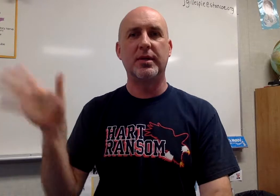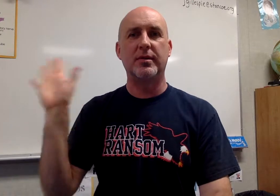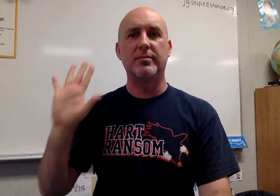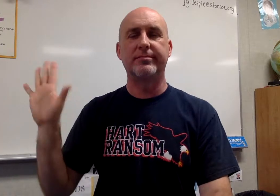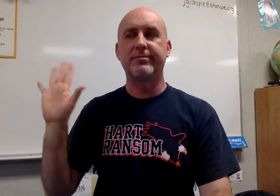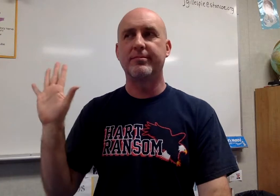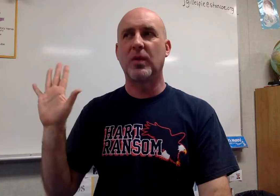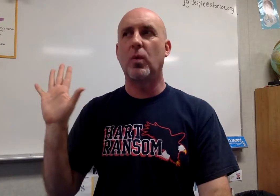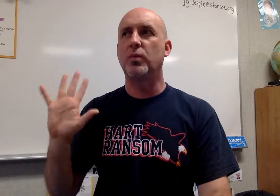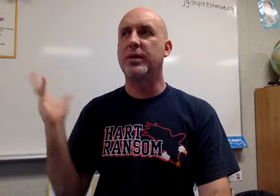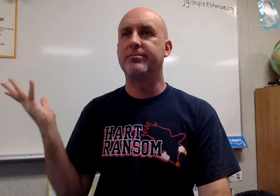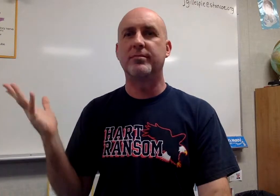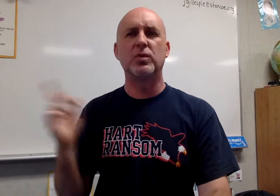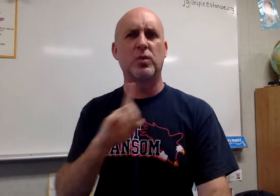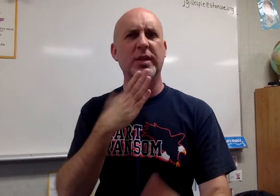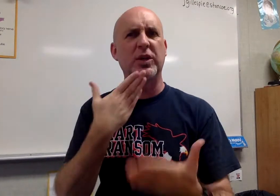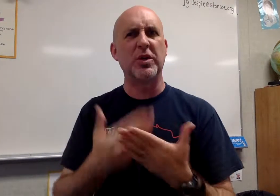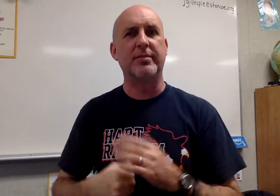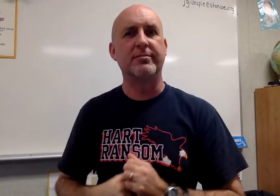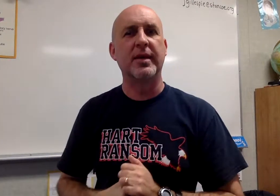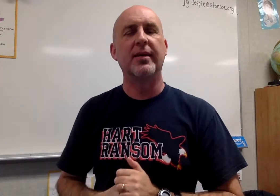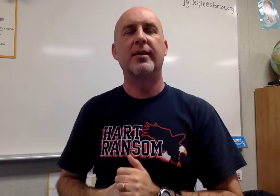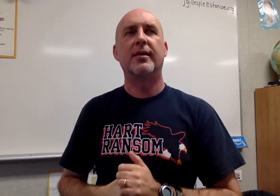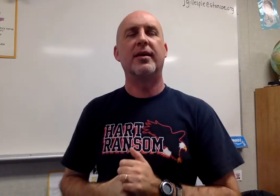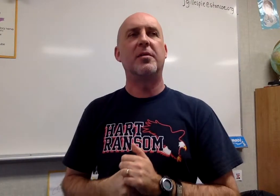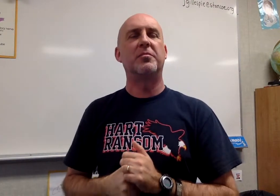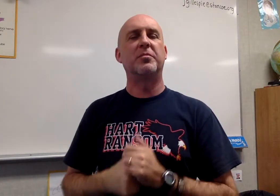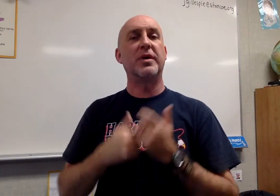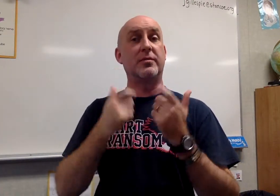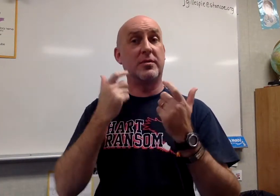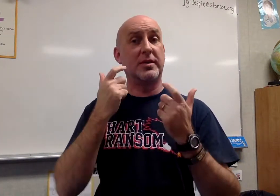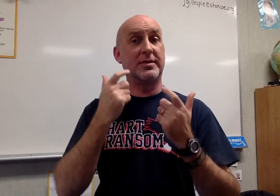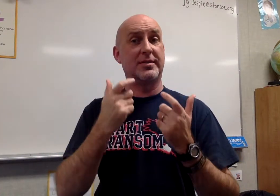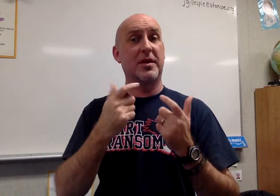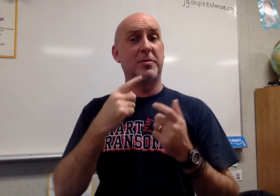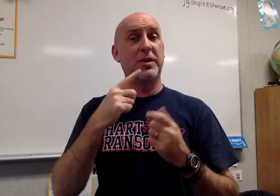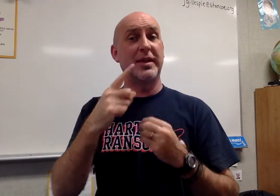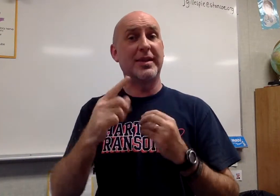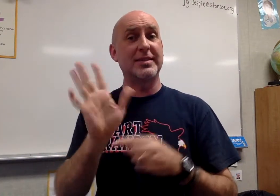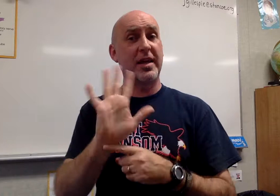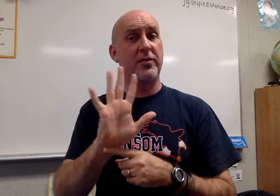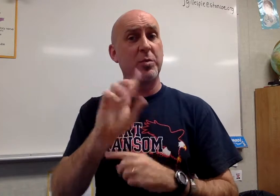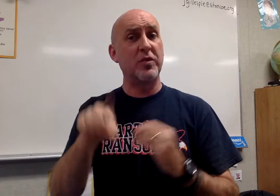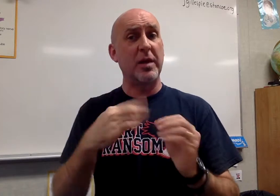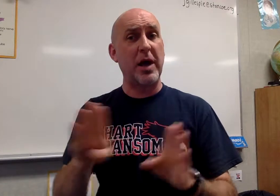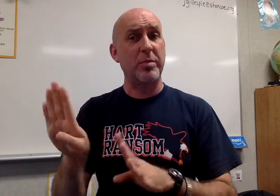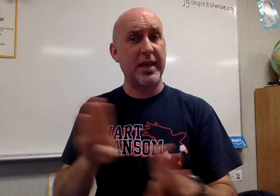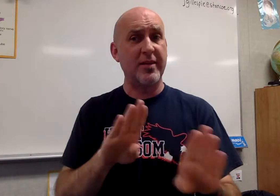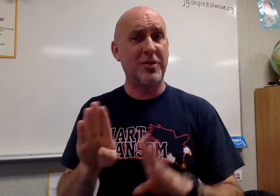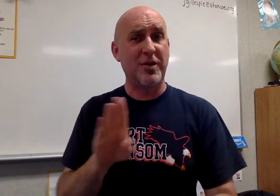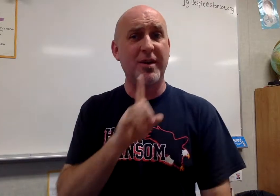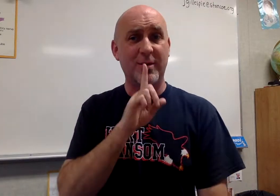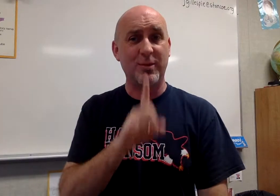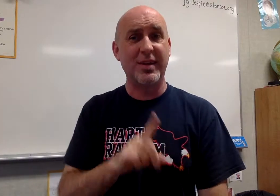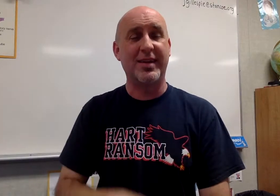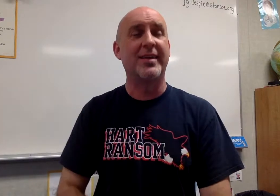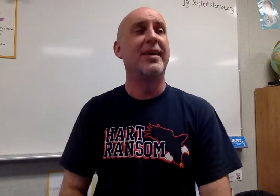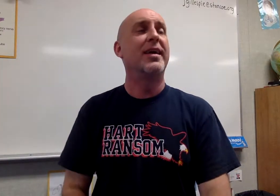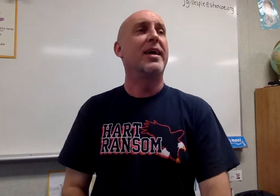the old one. It was really good. But it's kind of a movie about behavior, really.